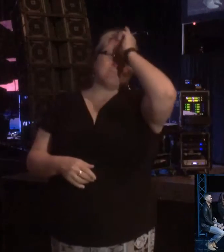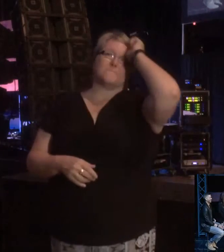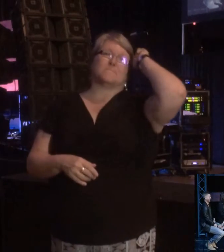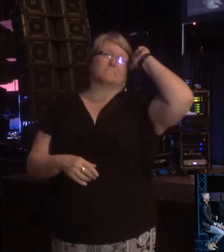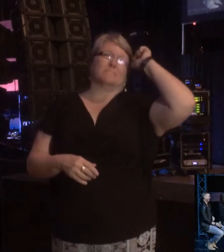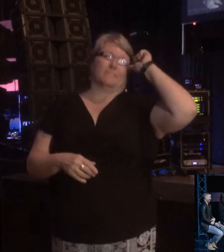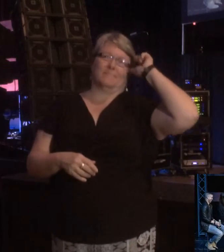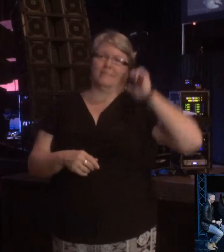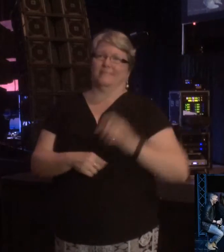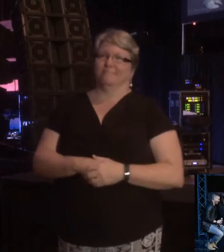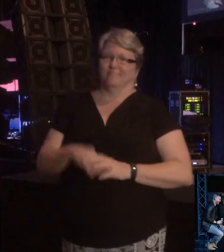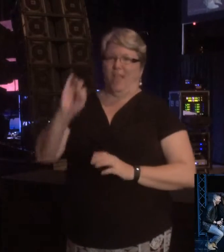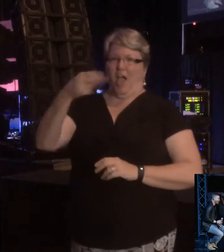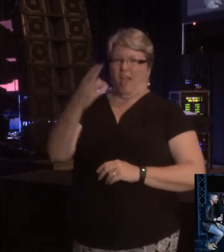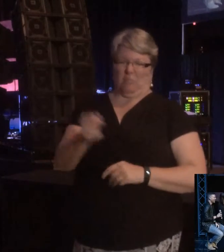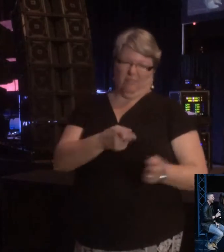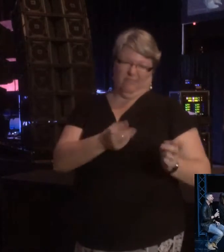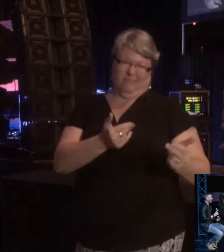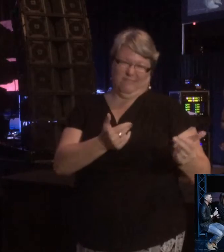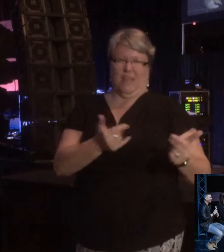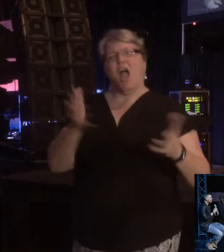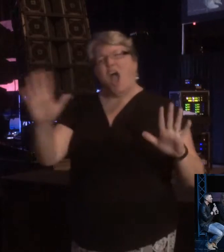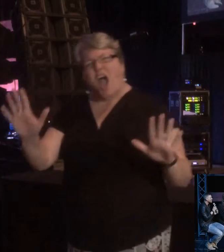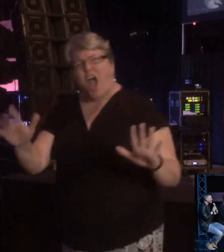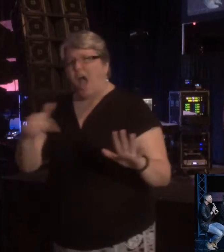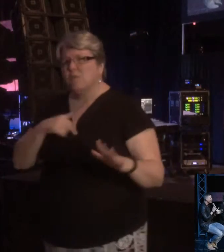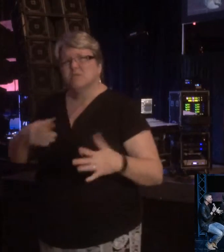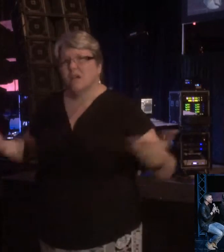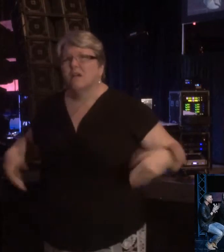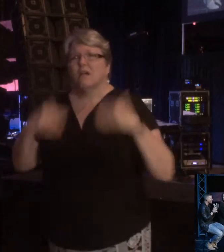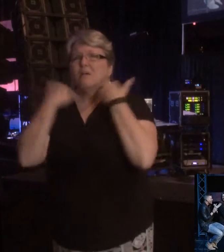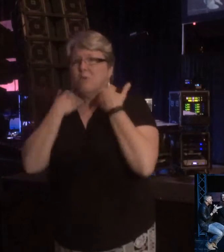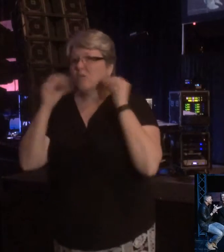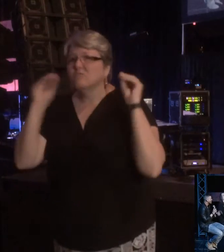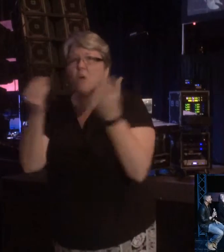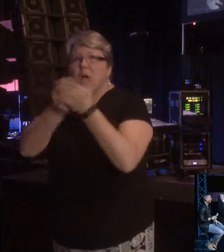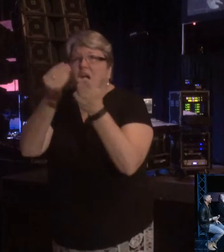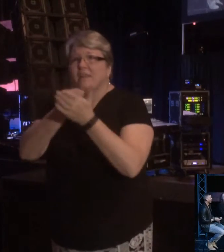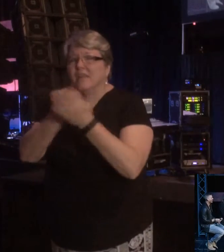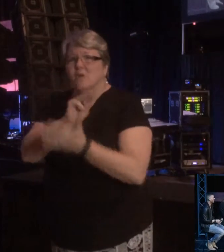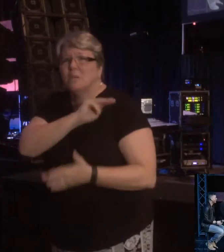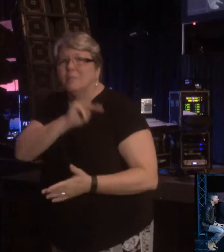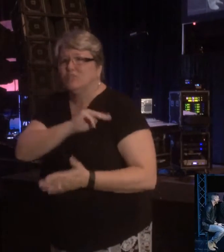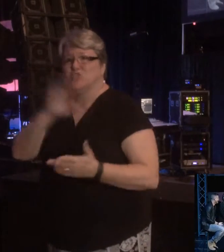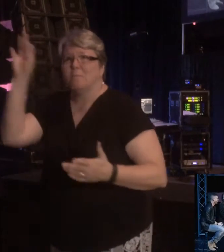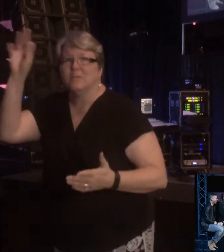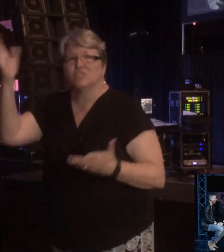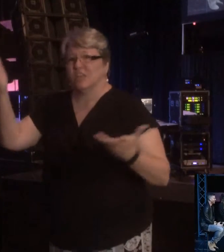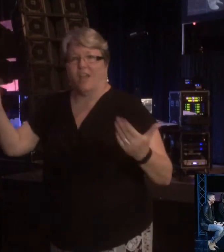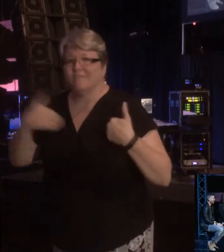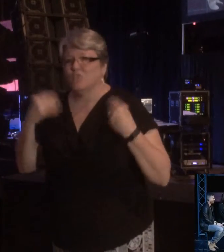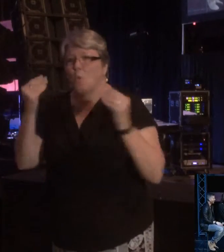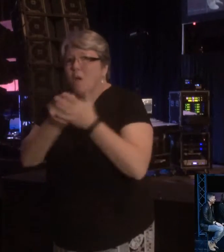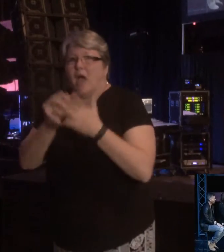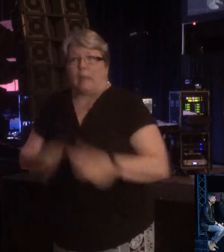and so I was like, immediately, I mean, look at this specimen. Yeah, I do that.